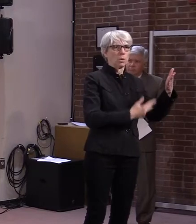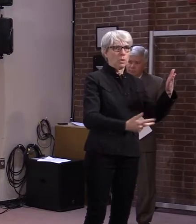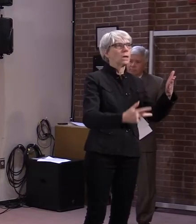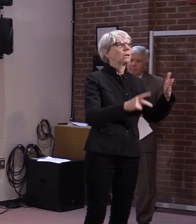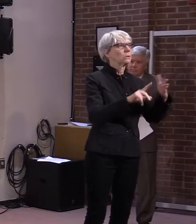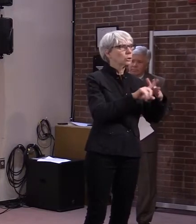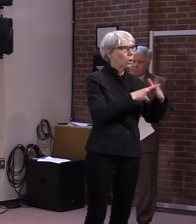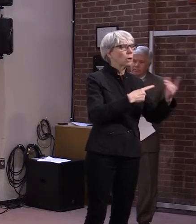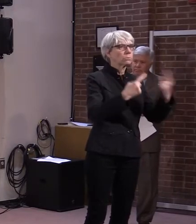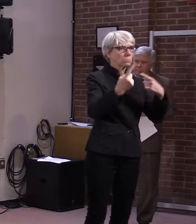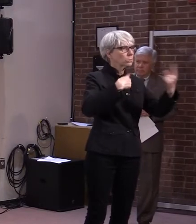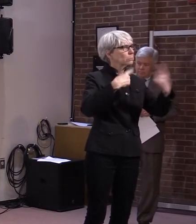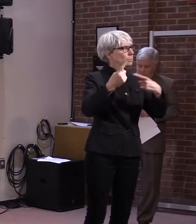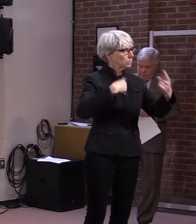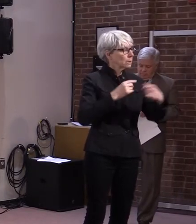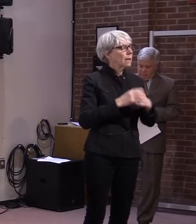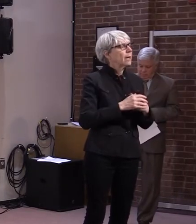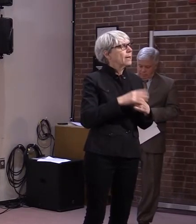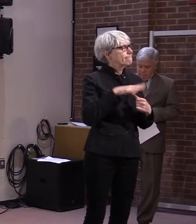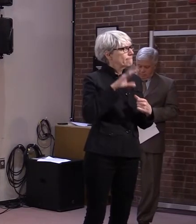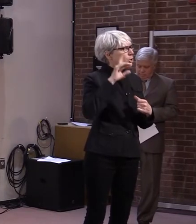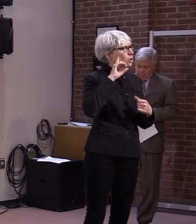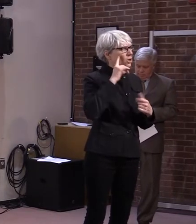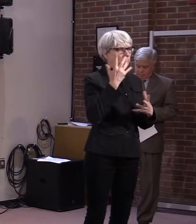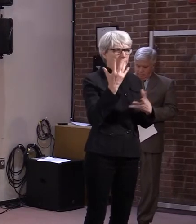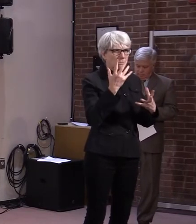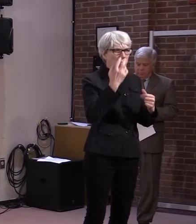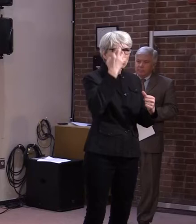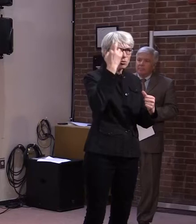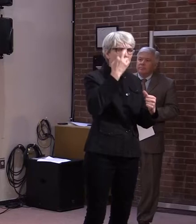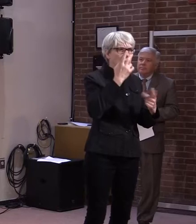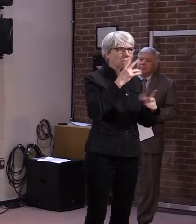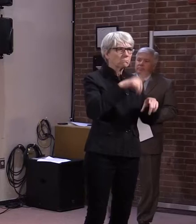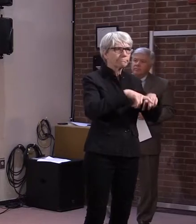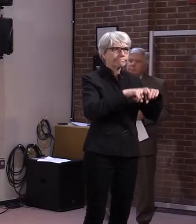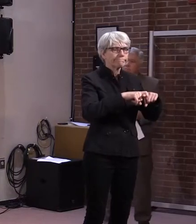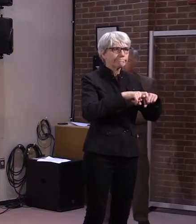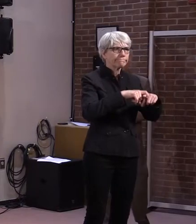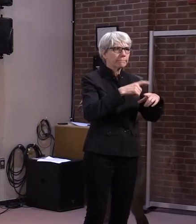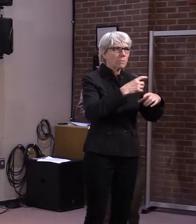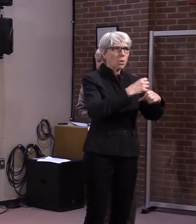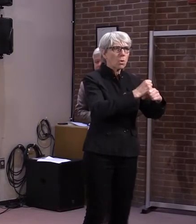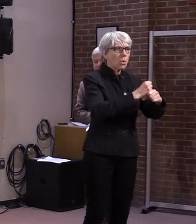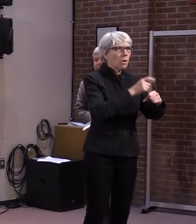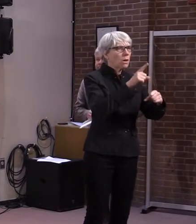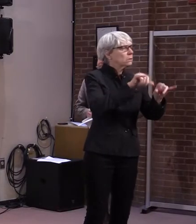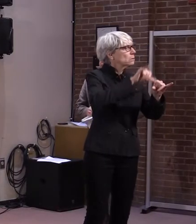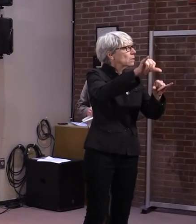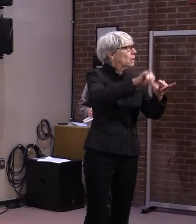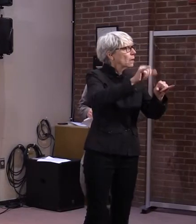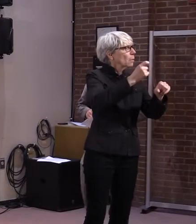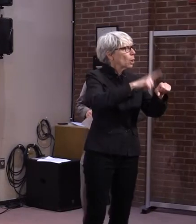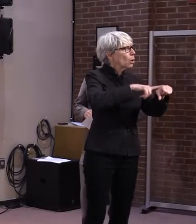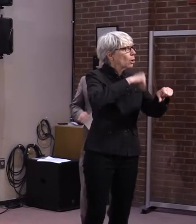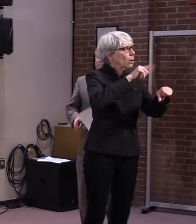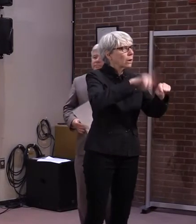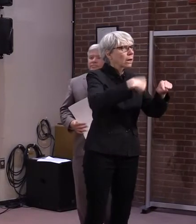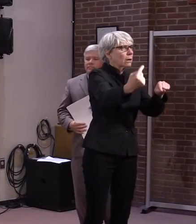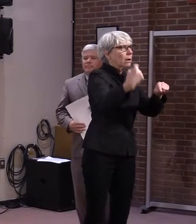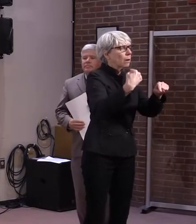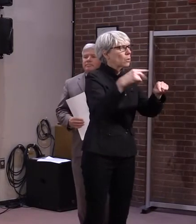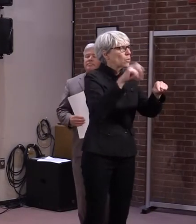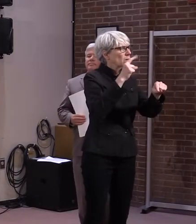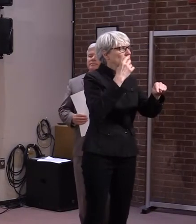was some issue that prevented some from being released to the states,